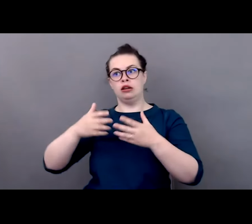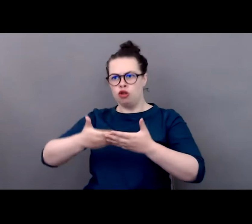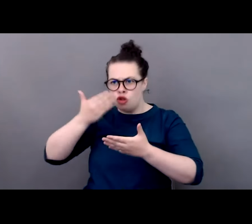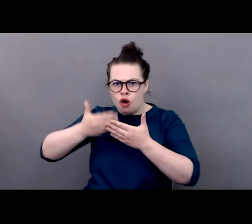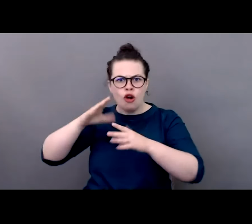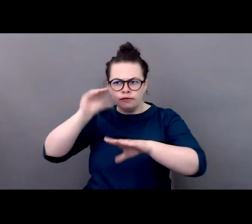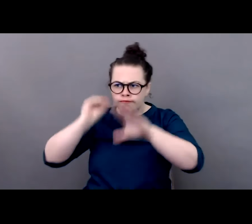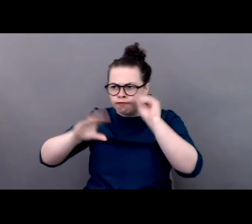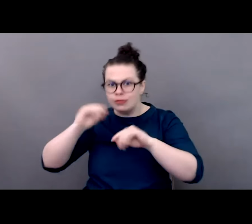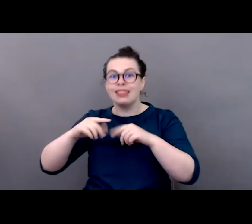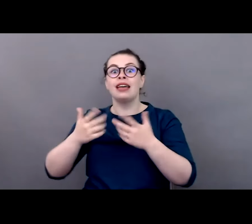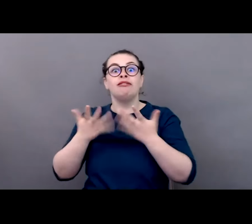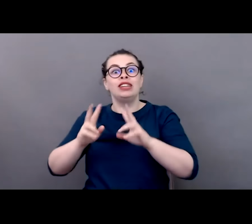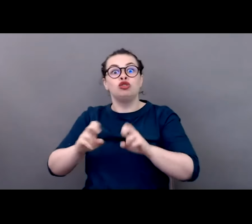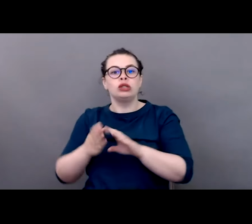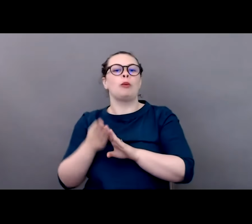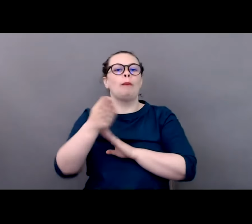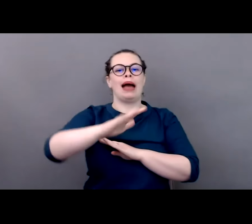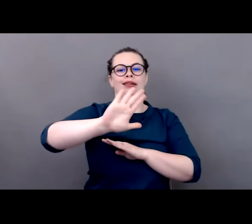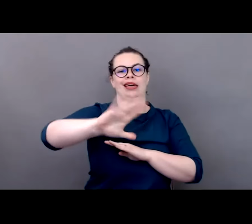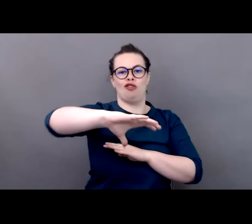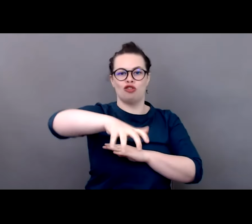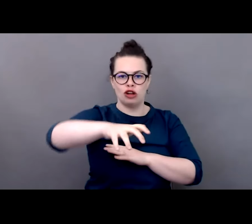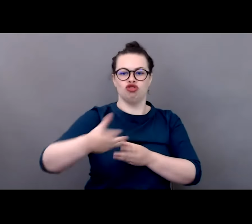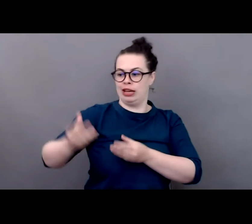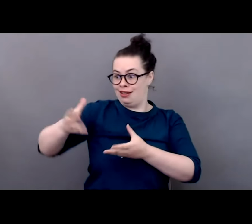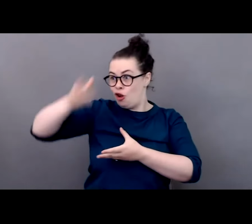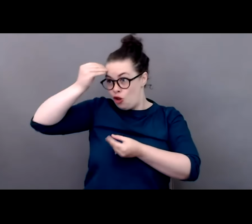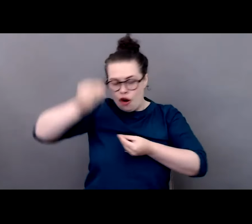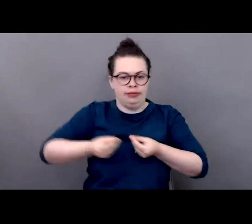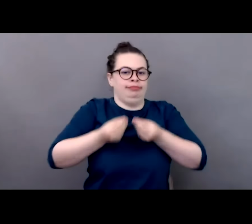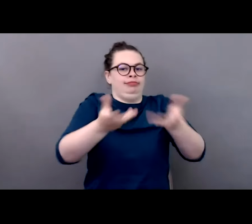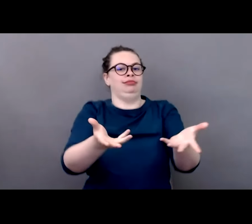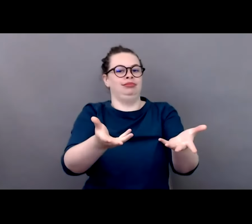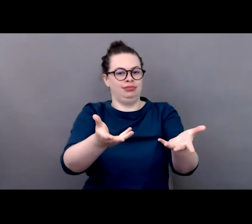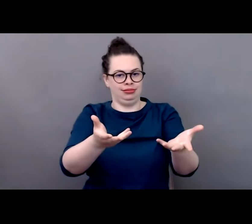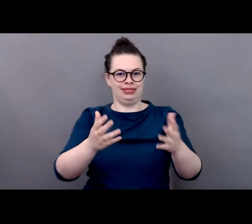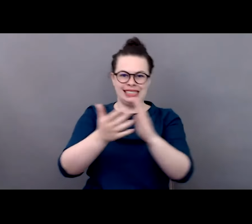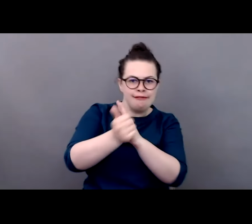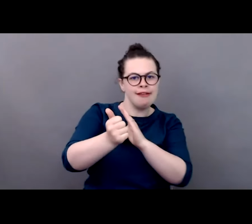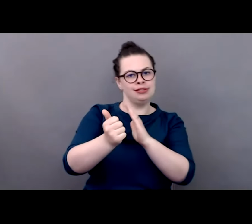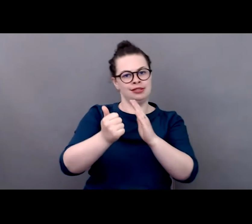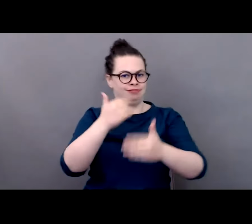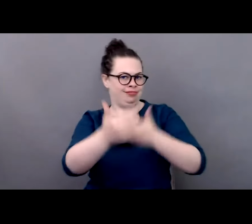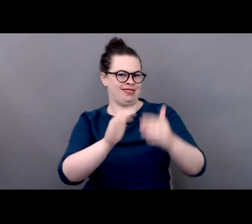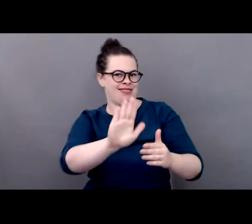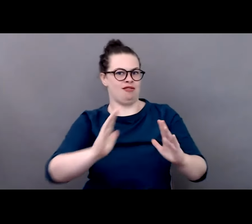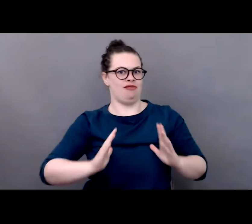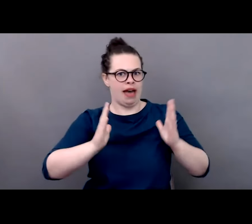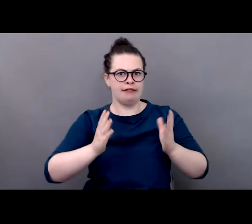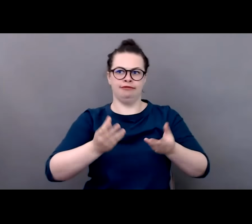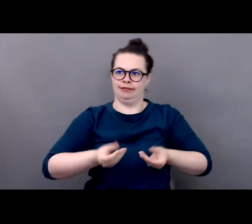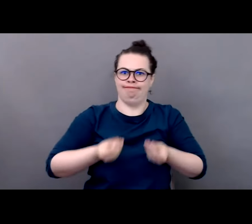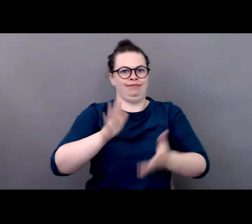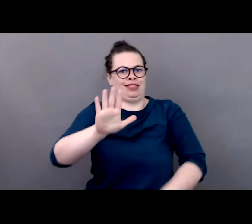they finish their research. And what's really important in this project is that our researchers have the opportunity to apply